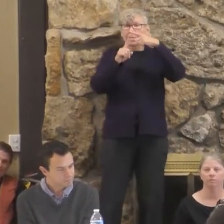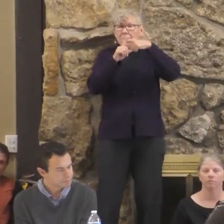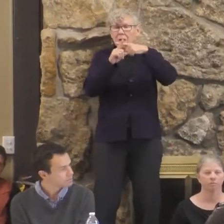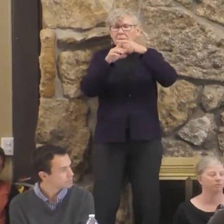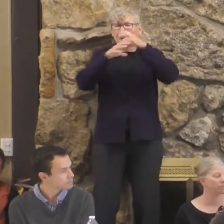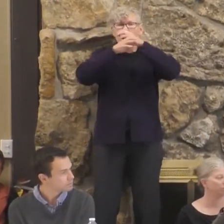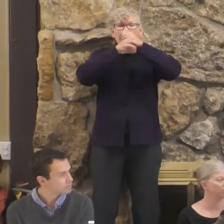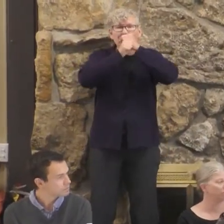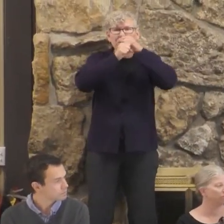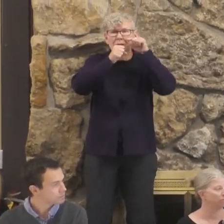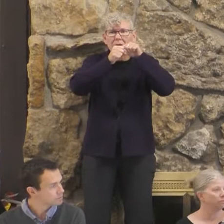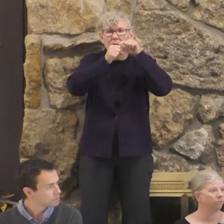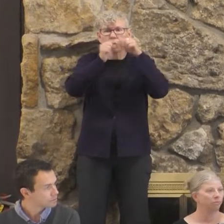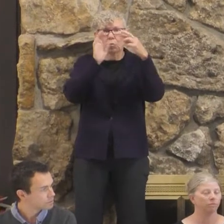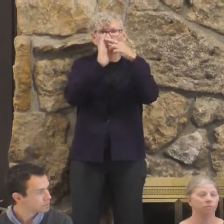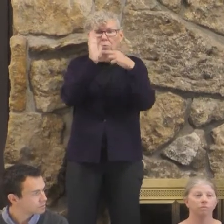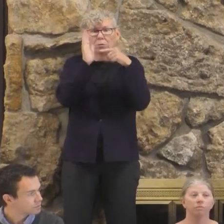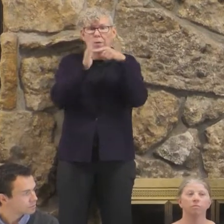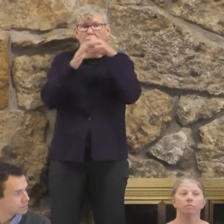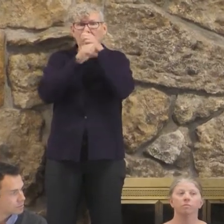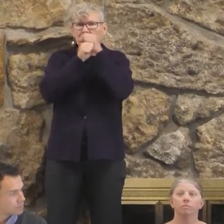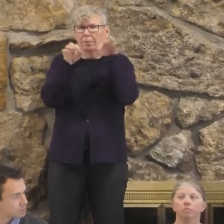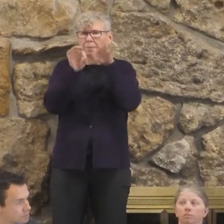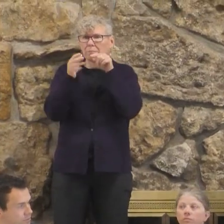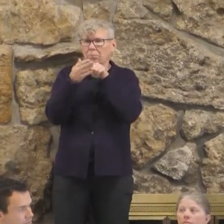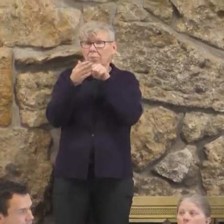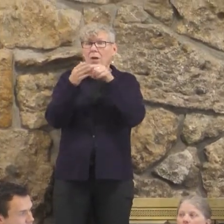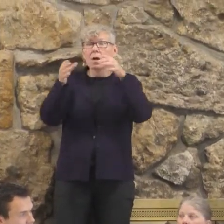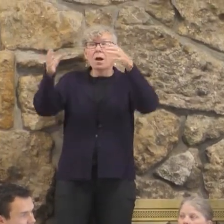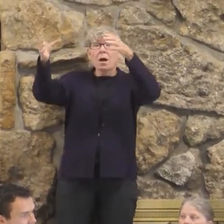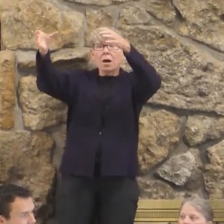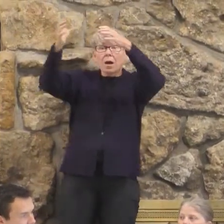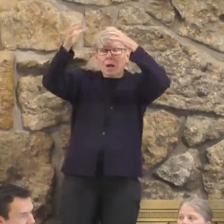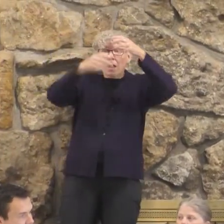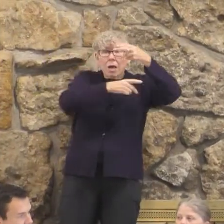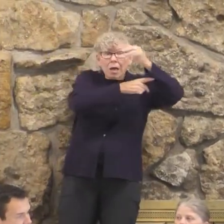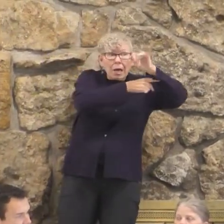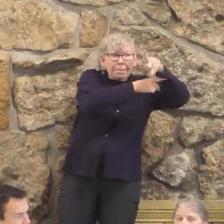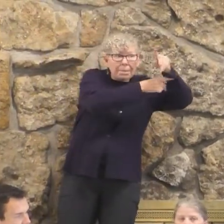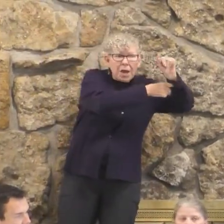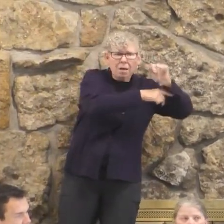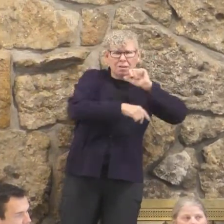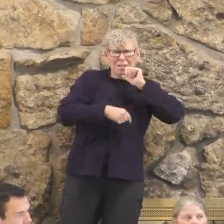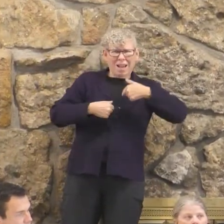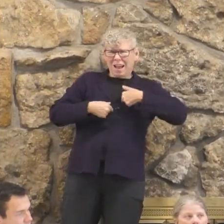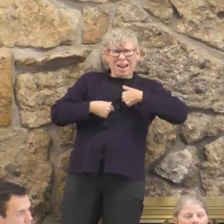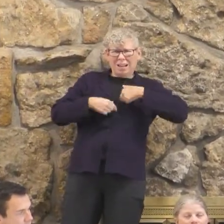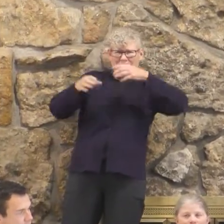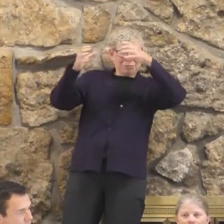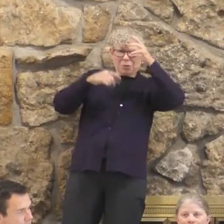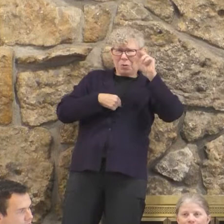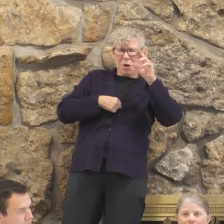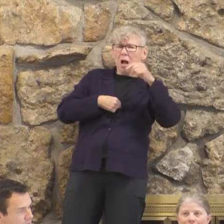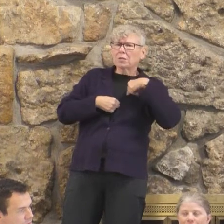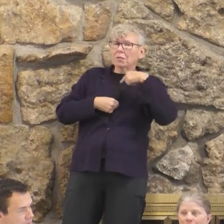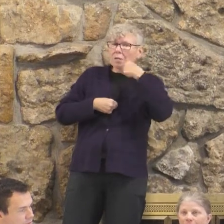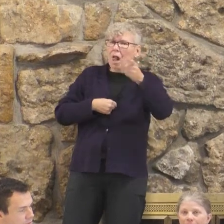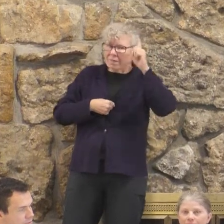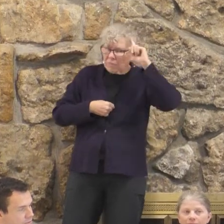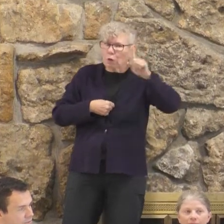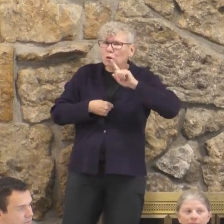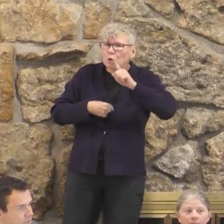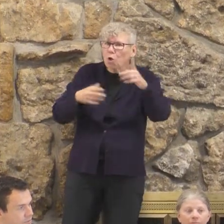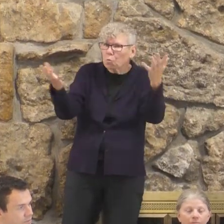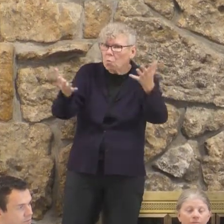I am not an expert on HIPAA, but I can tell you this with absolute certainty. The courts absolutely